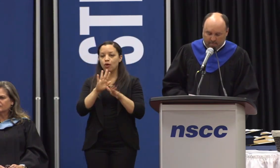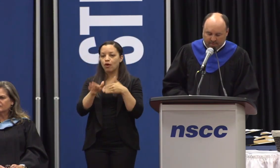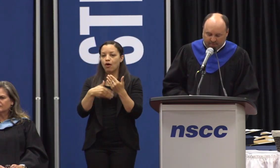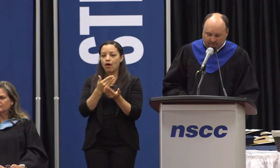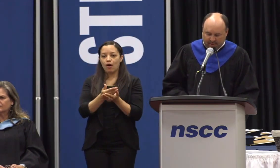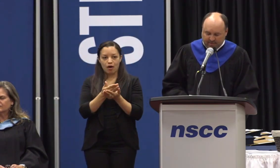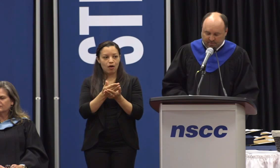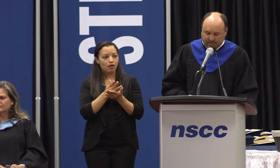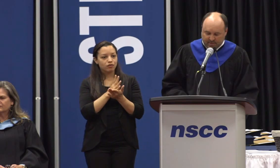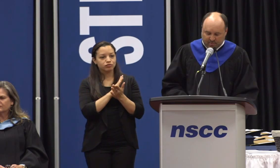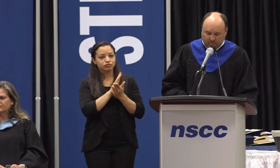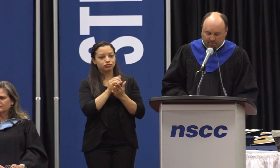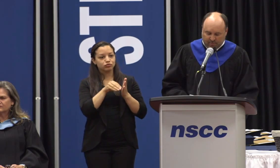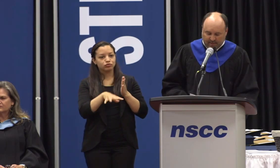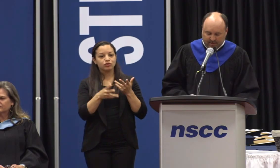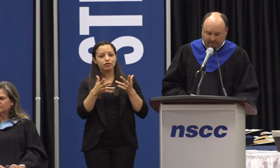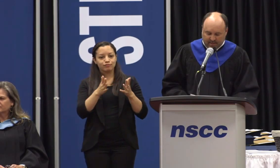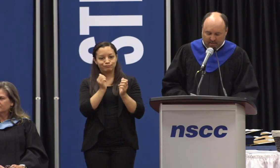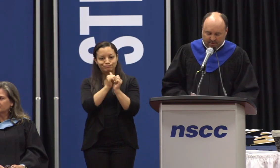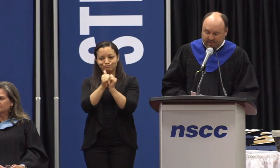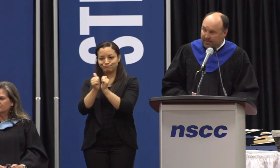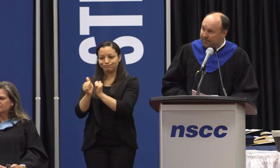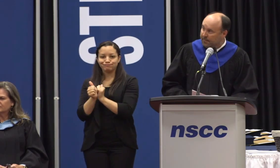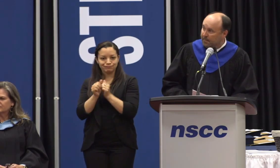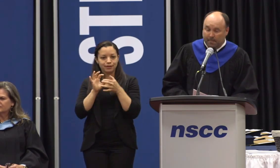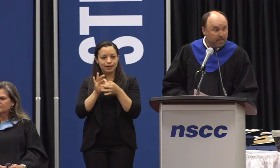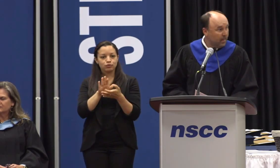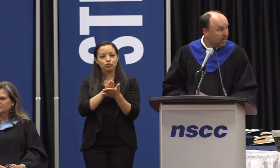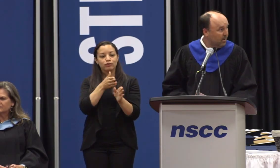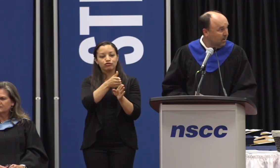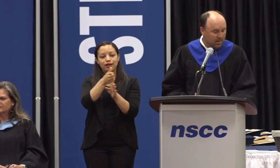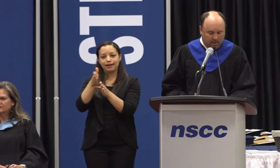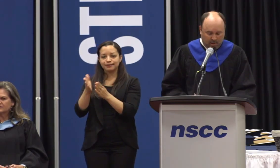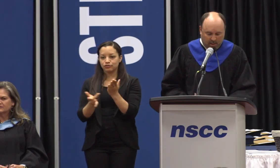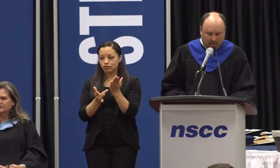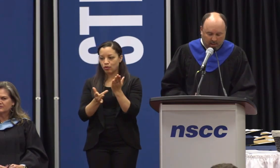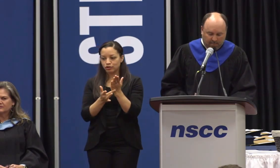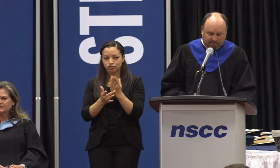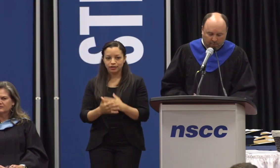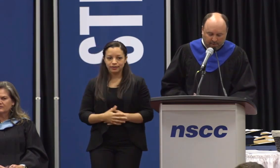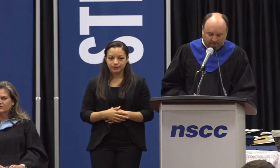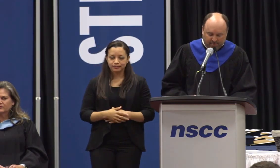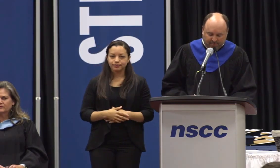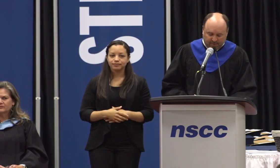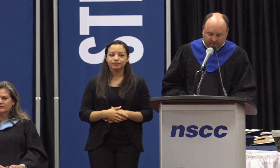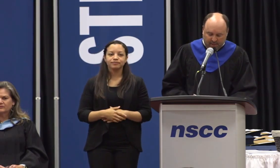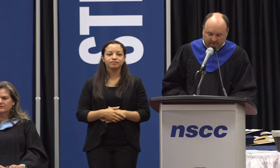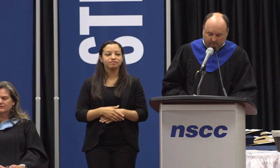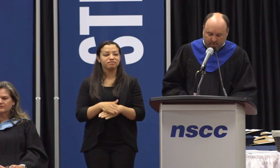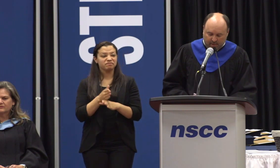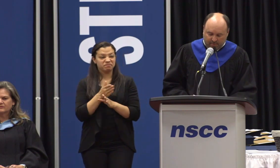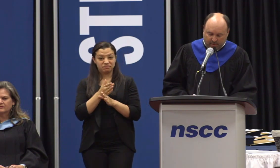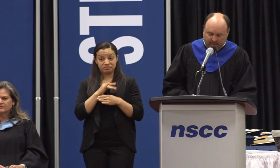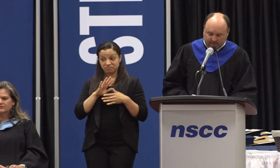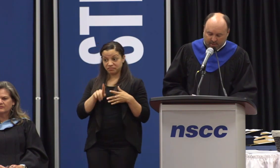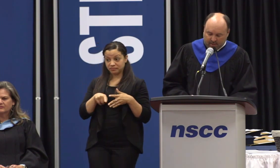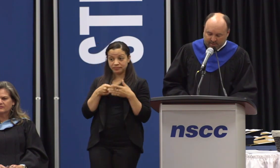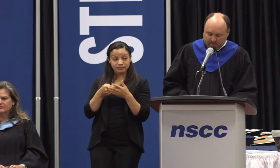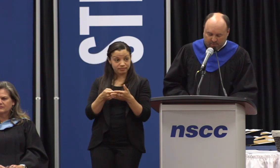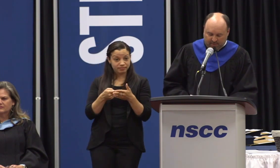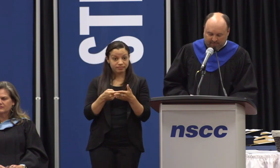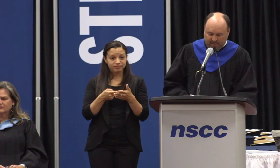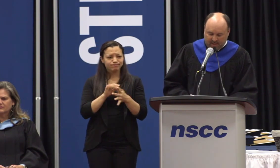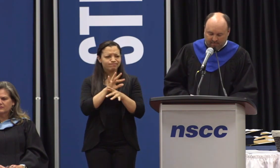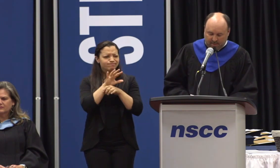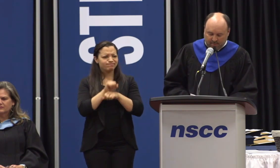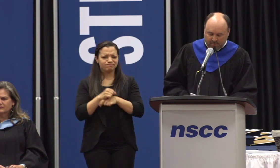the requirements for credentials in the School of Trades and Technology. Before I introduce the first graduate, however, it is our custom